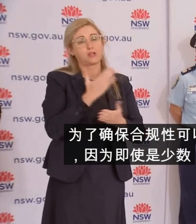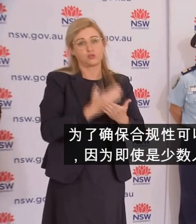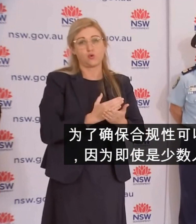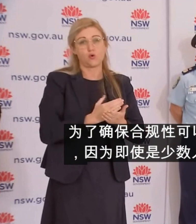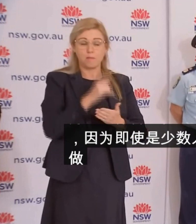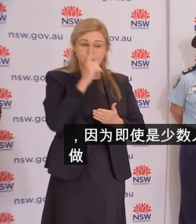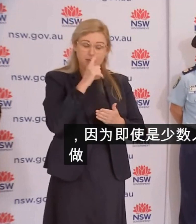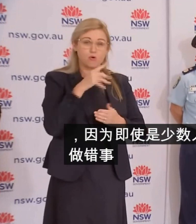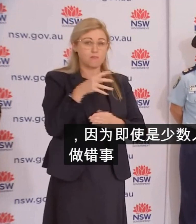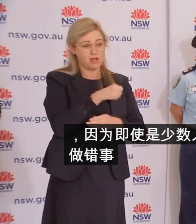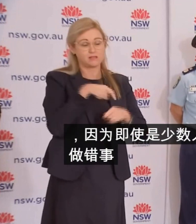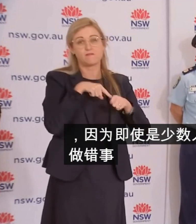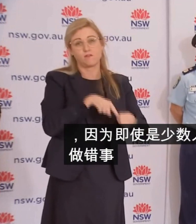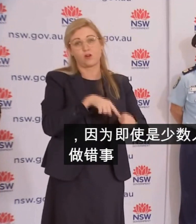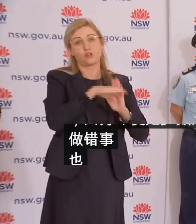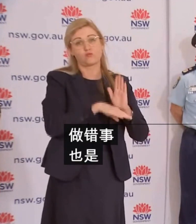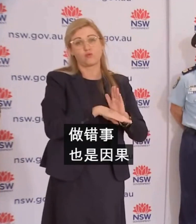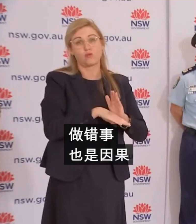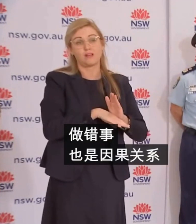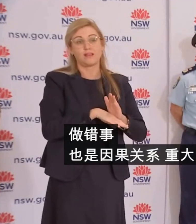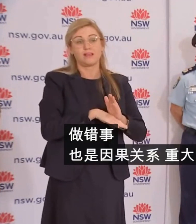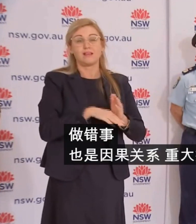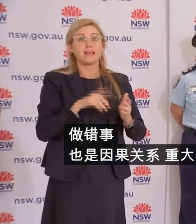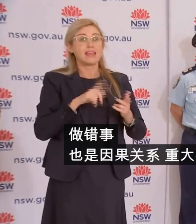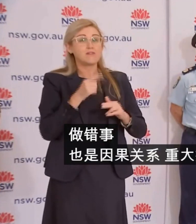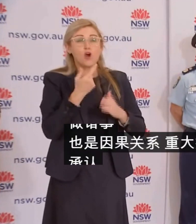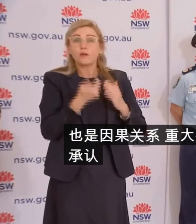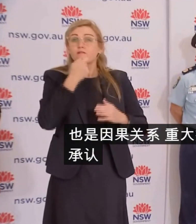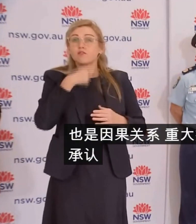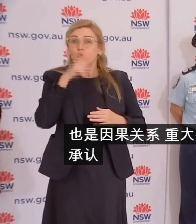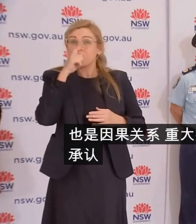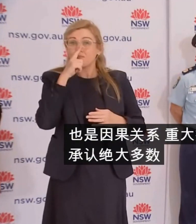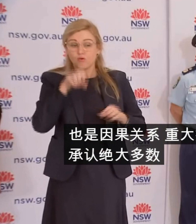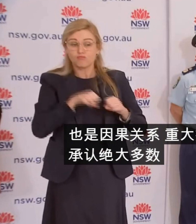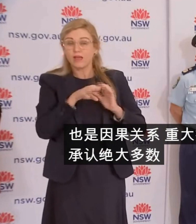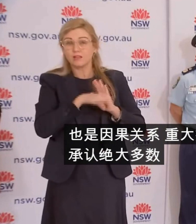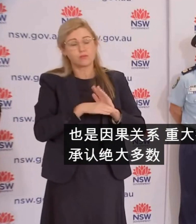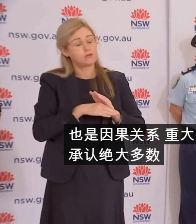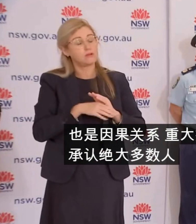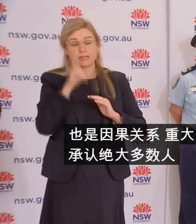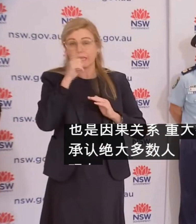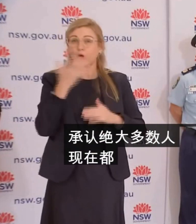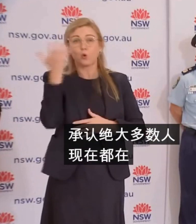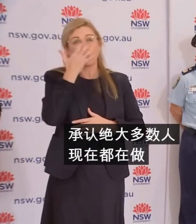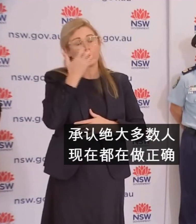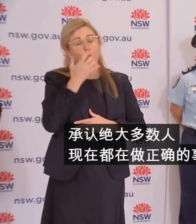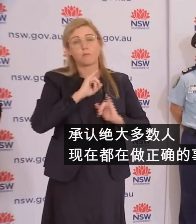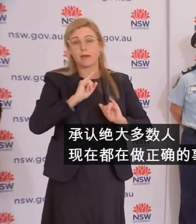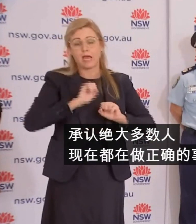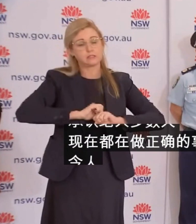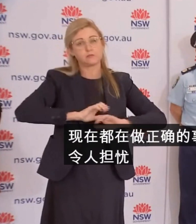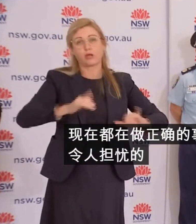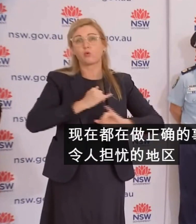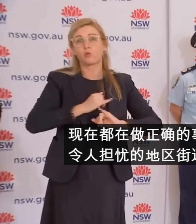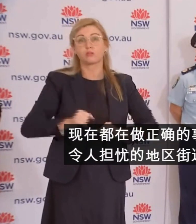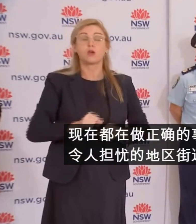a handful of people doing the wrong thing is causing major setbacks. And I acknowledge the vast majority of people are now doing the right thing.